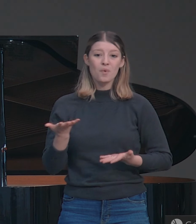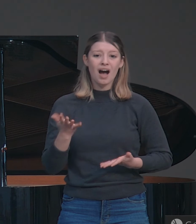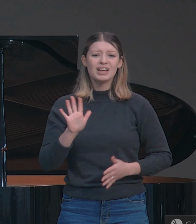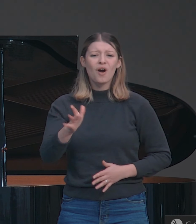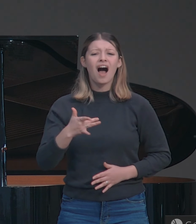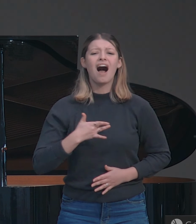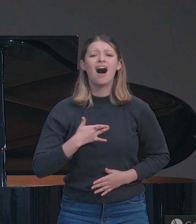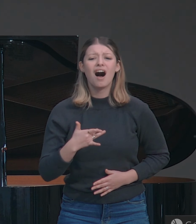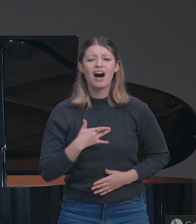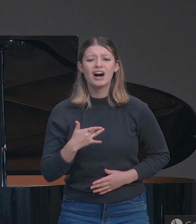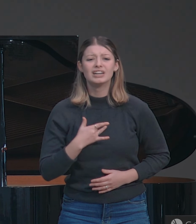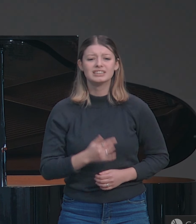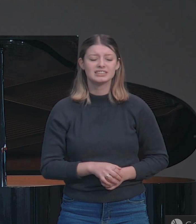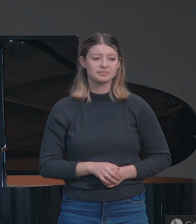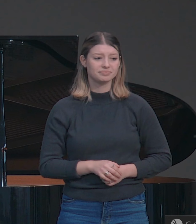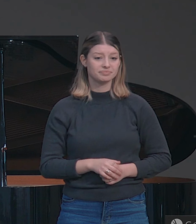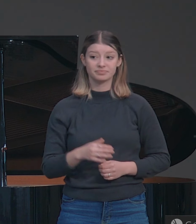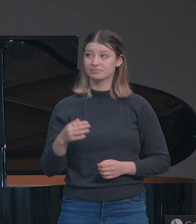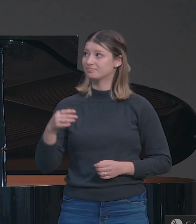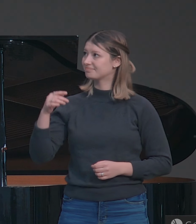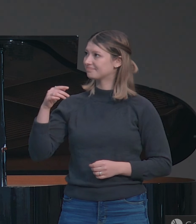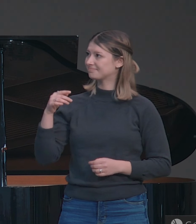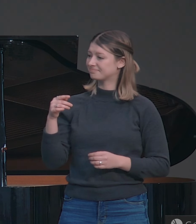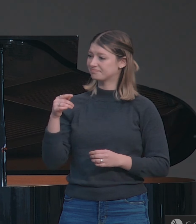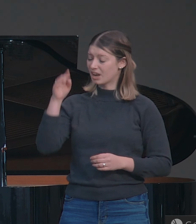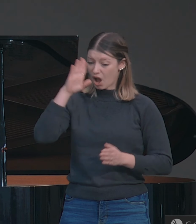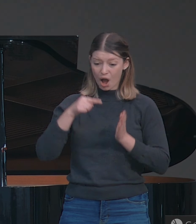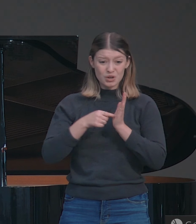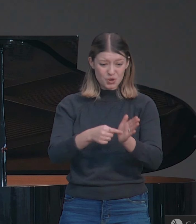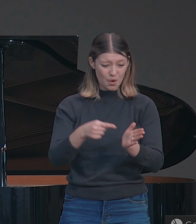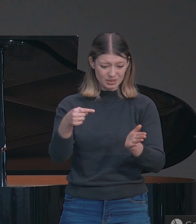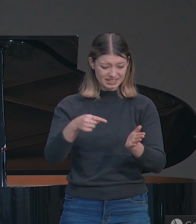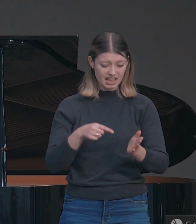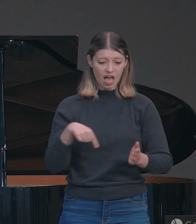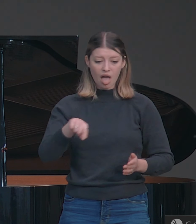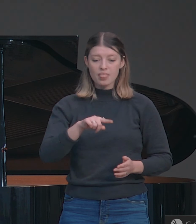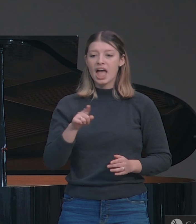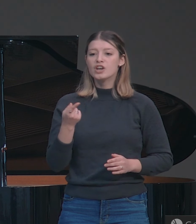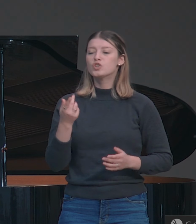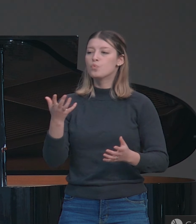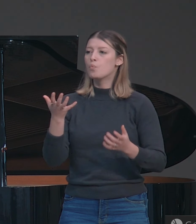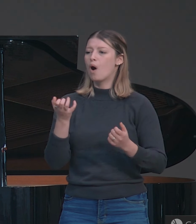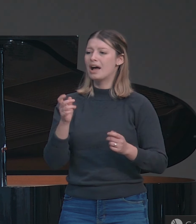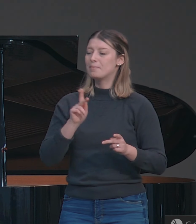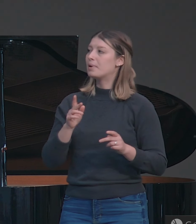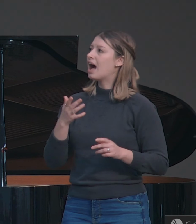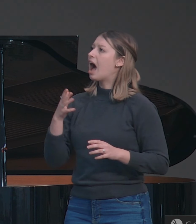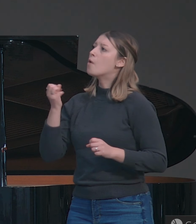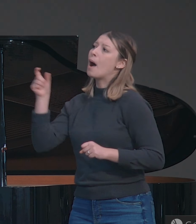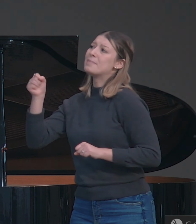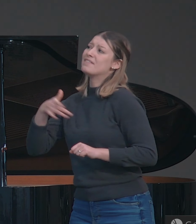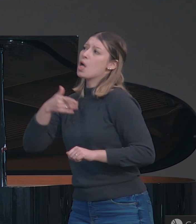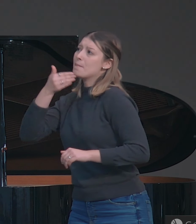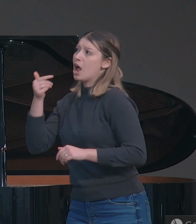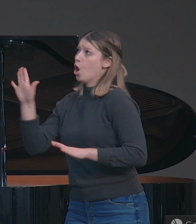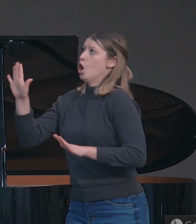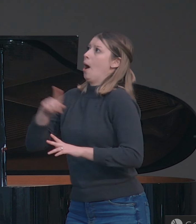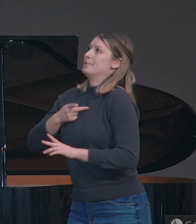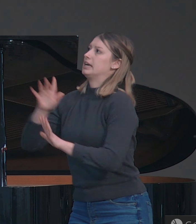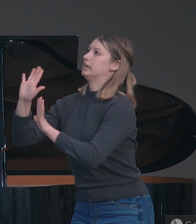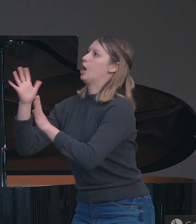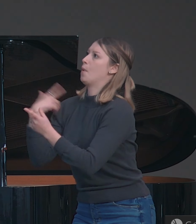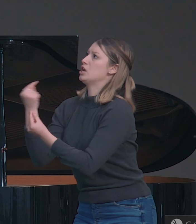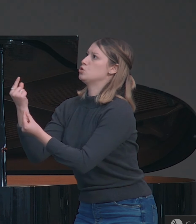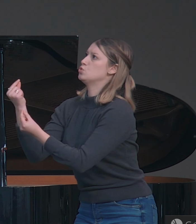What is revealed here is that they were just looking for a way to get back into God's good graces. Okay, you're upset. What do we have to